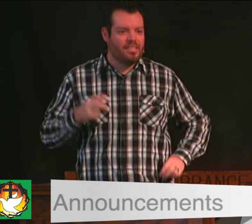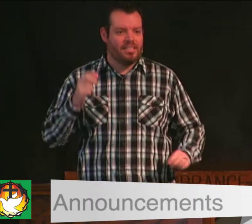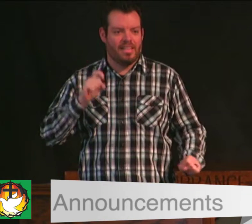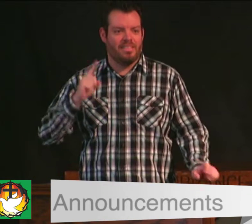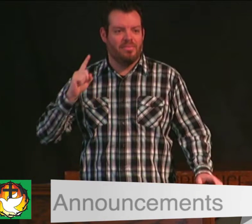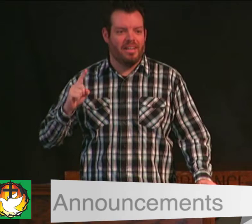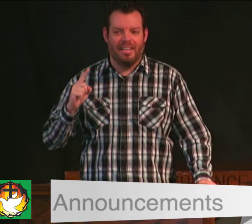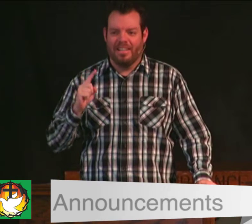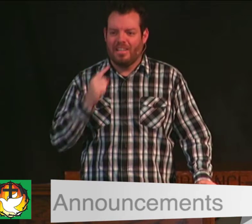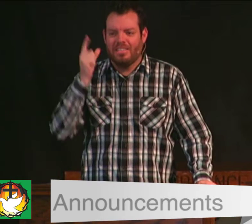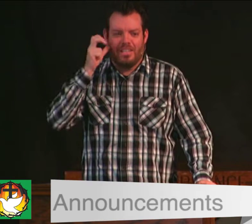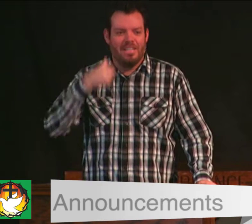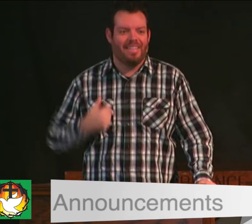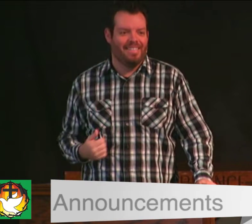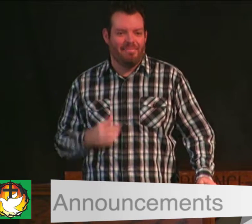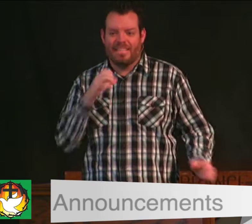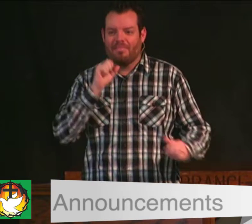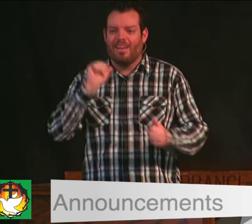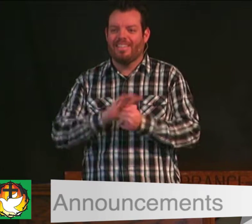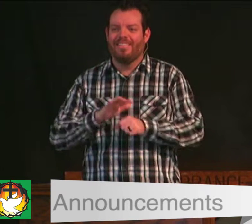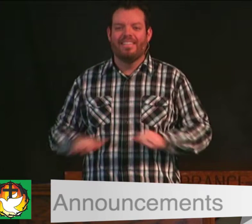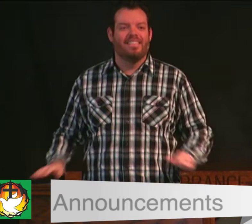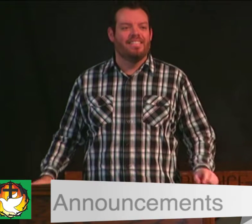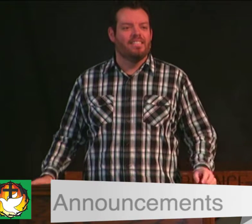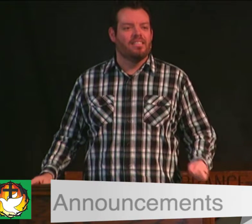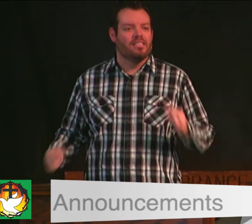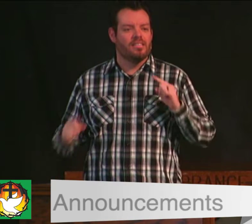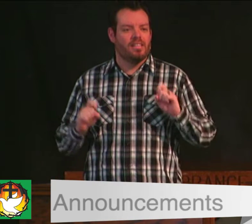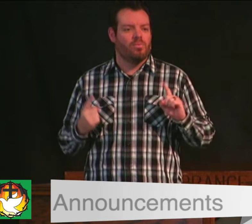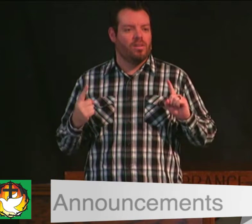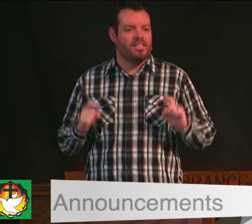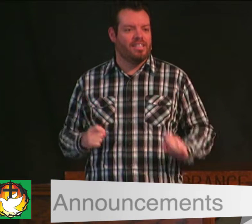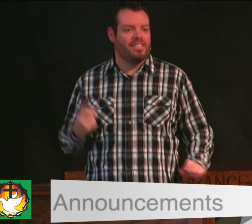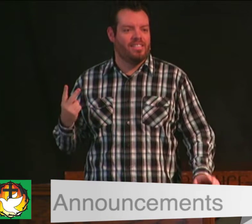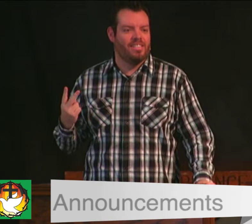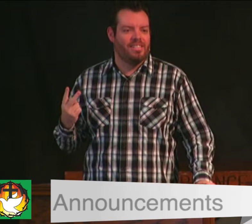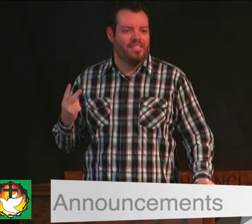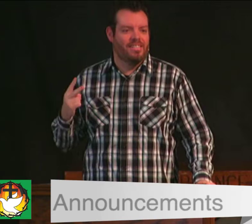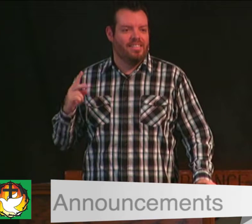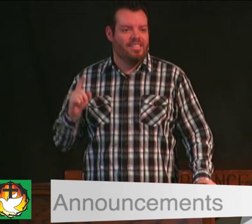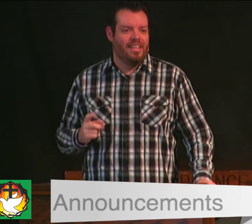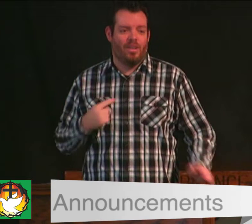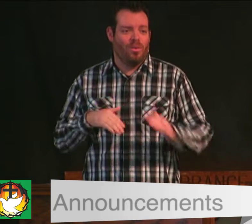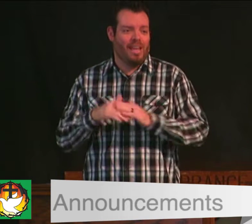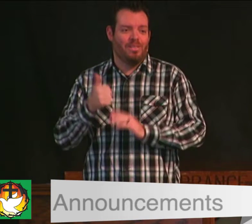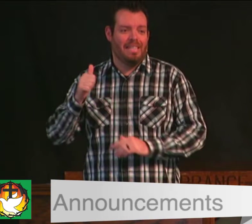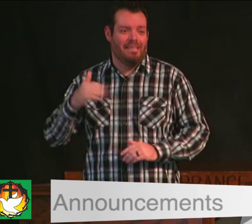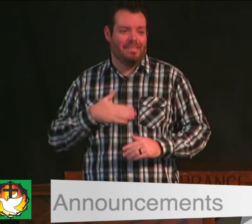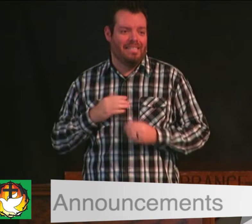it? Testing one. I thought you said you could hear me. I guess I'm loud enough. Testing one. Testing two. I coolly count to 10. Please fix